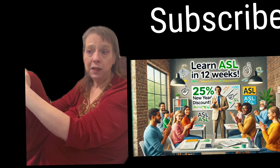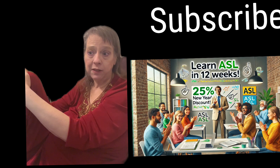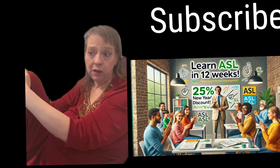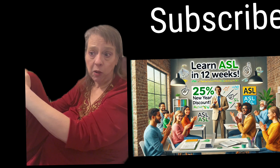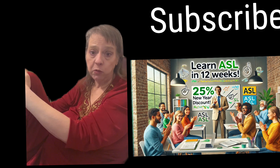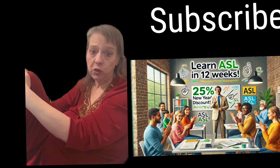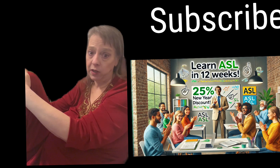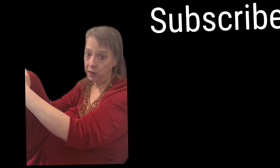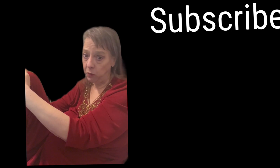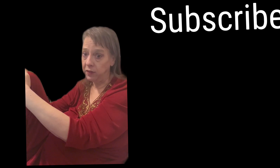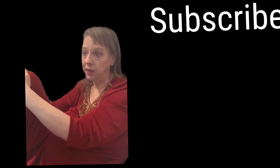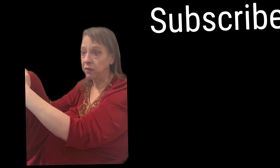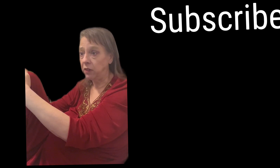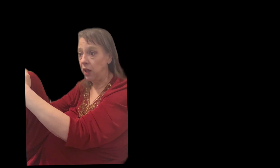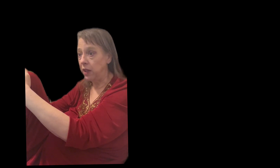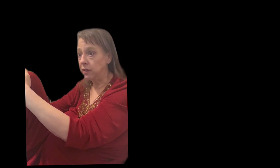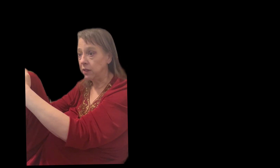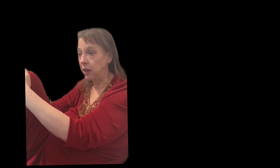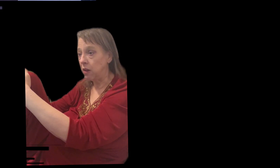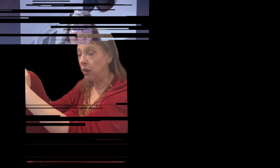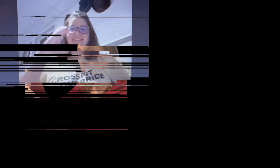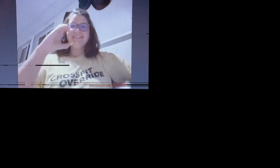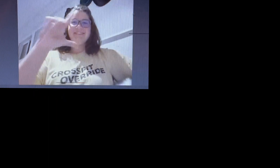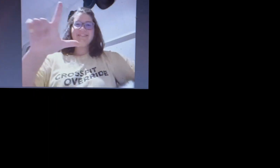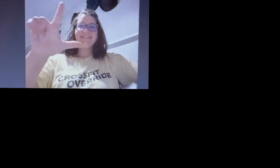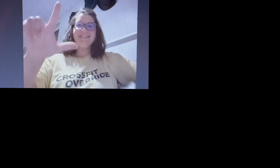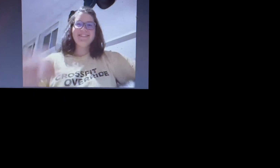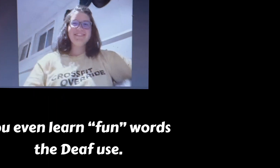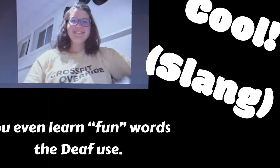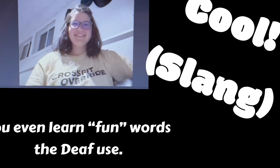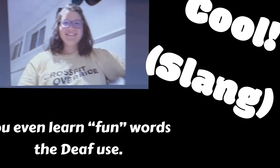knowing ASL helps you connect with deaf clients and colleagues.